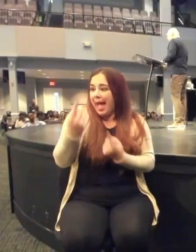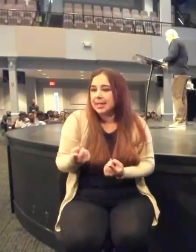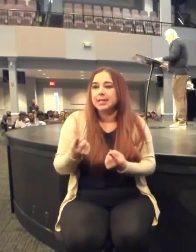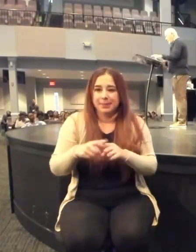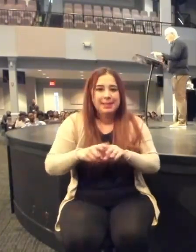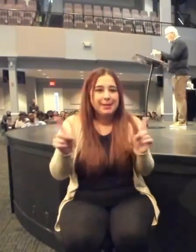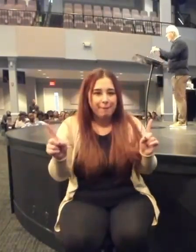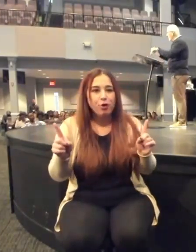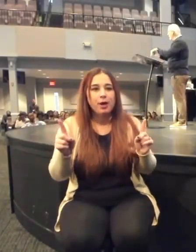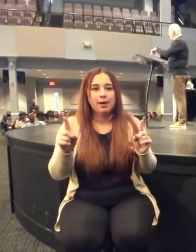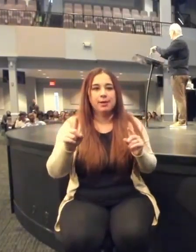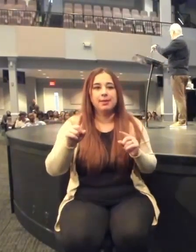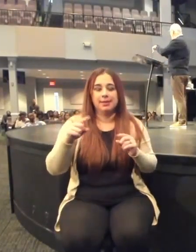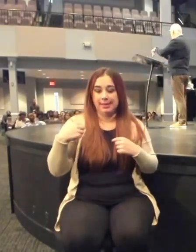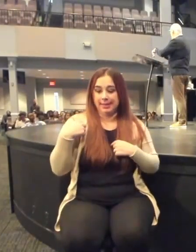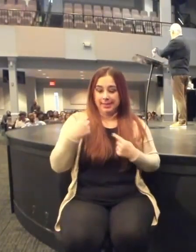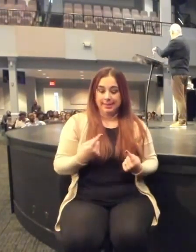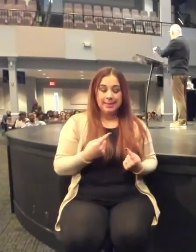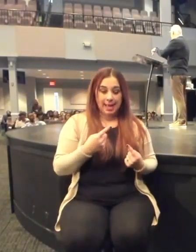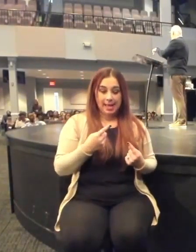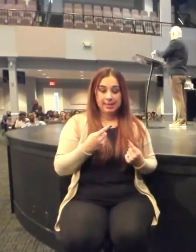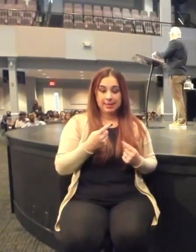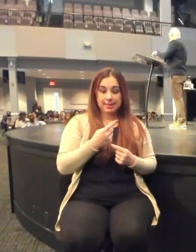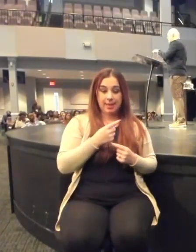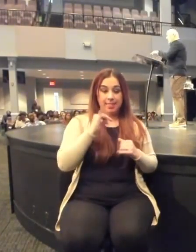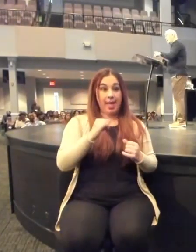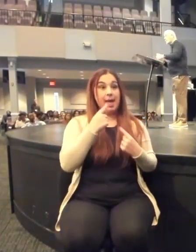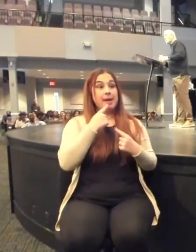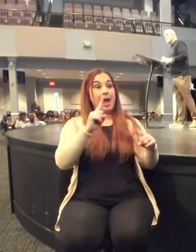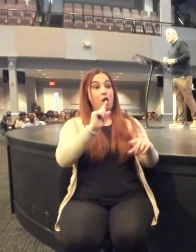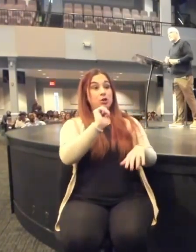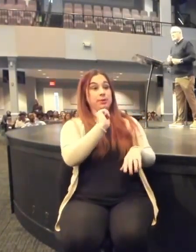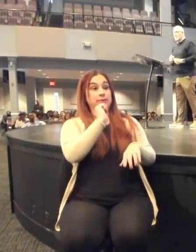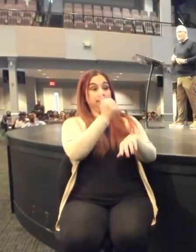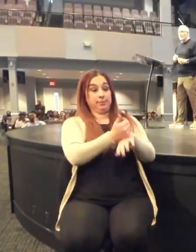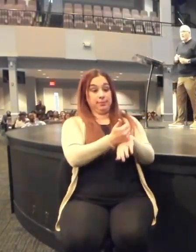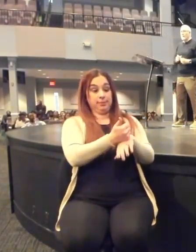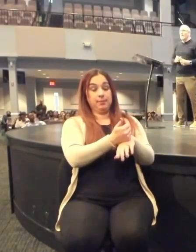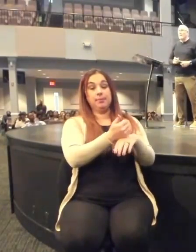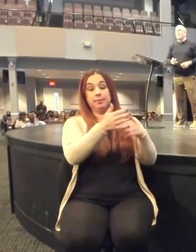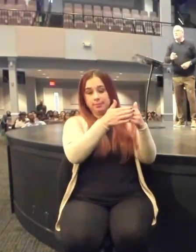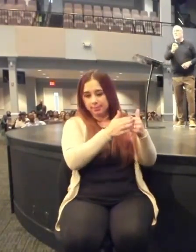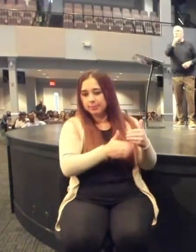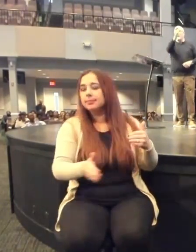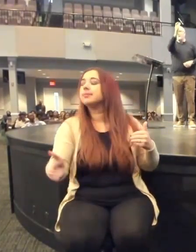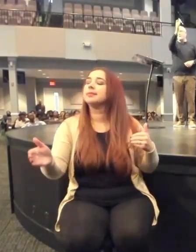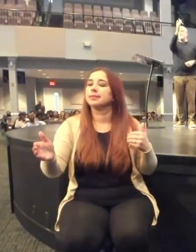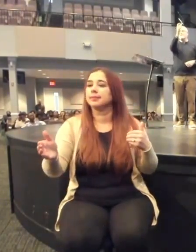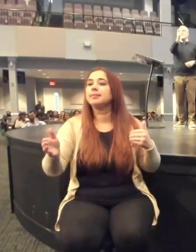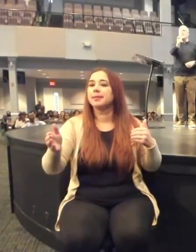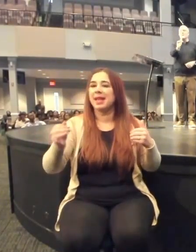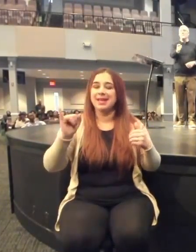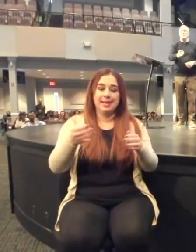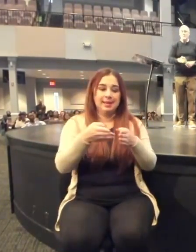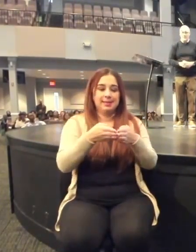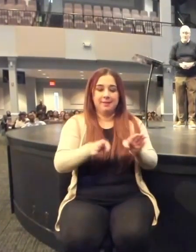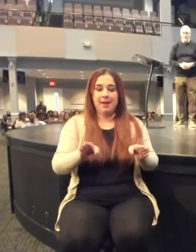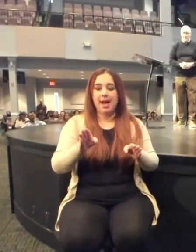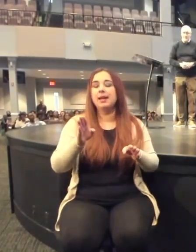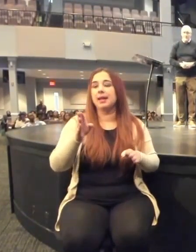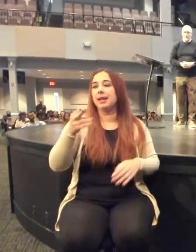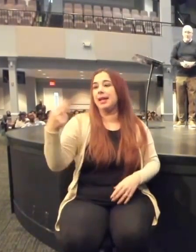different from the day forward of the moment that this announcement came to the shepherds in Bethlehem. It divided history in